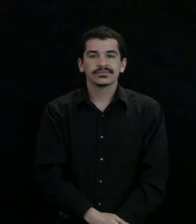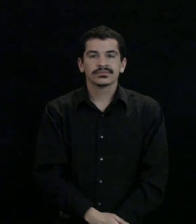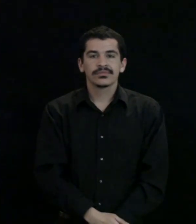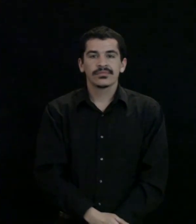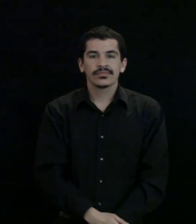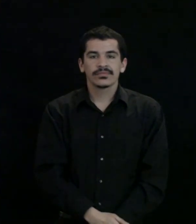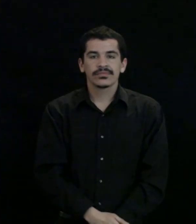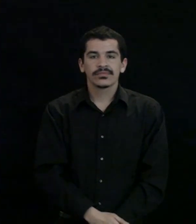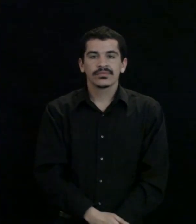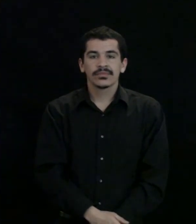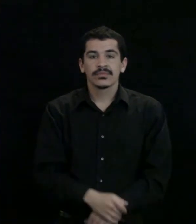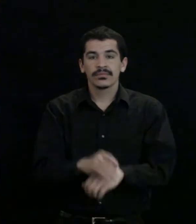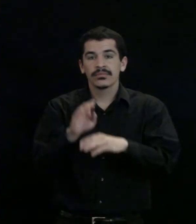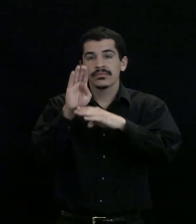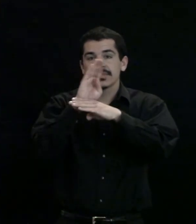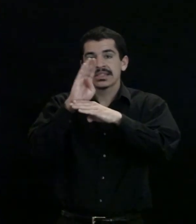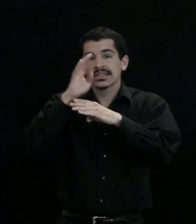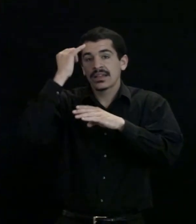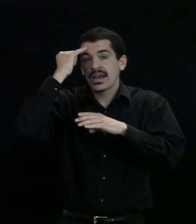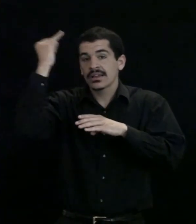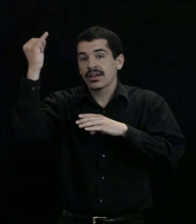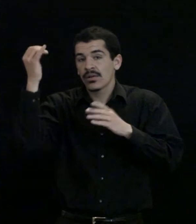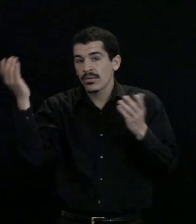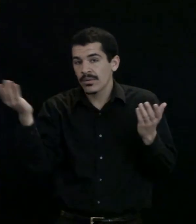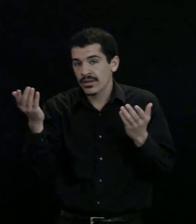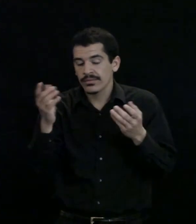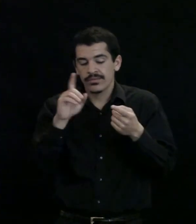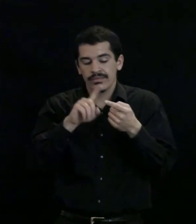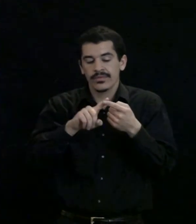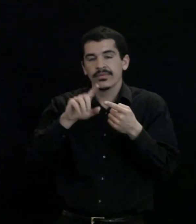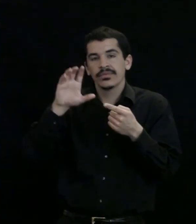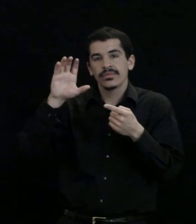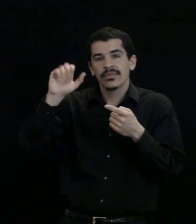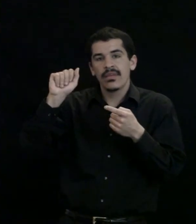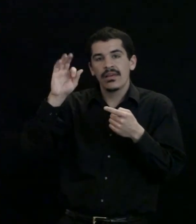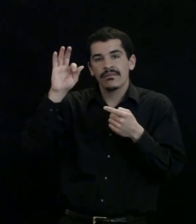Ideas for businesses include a cafe,